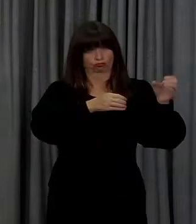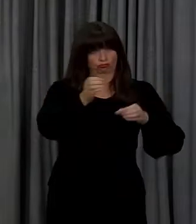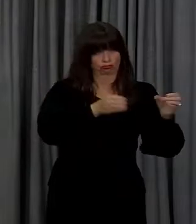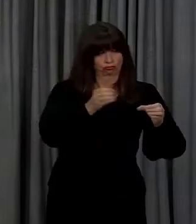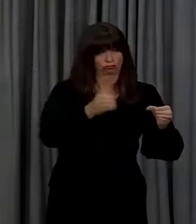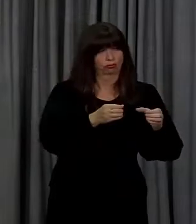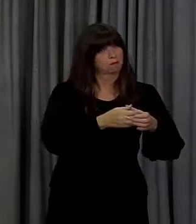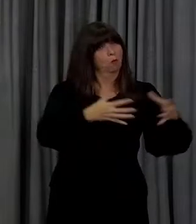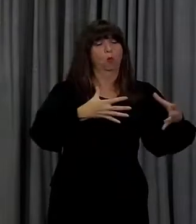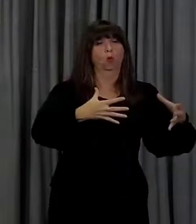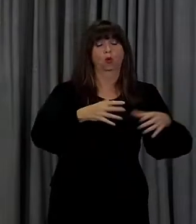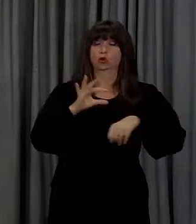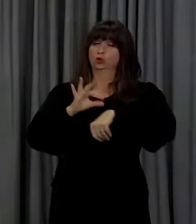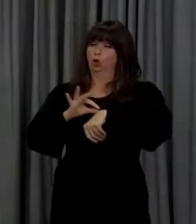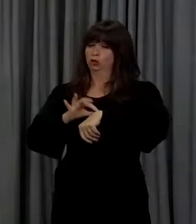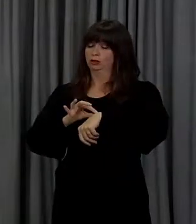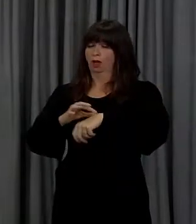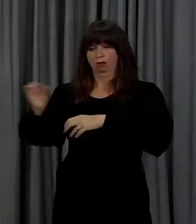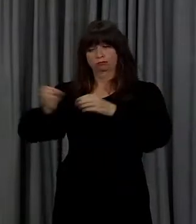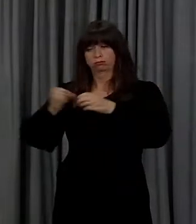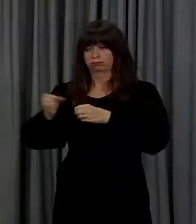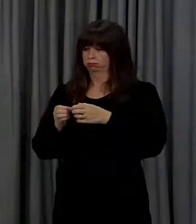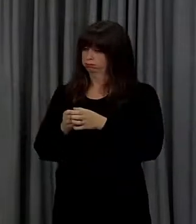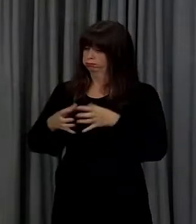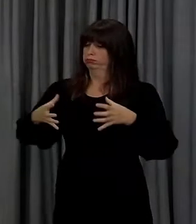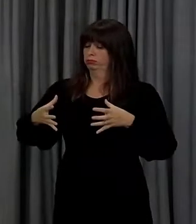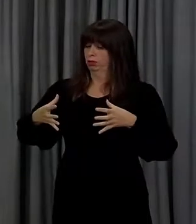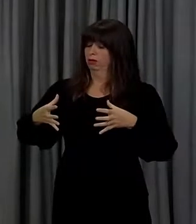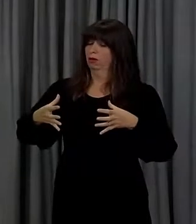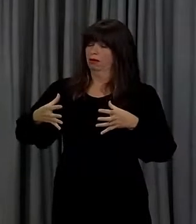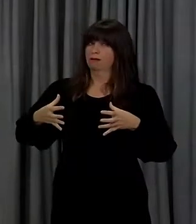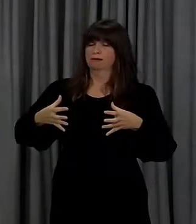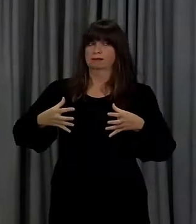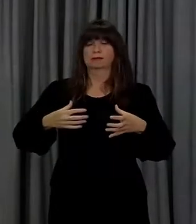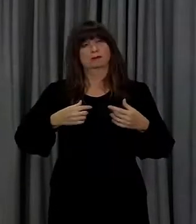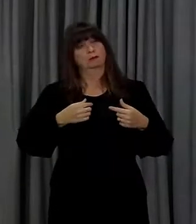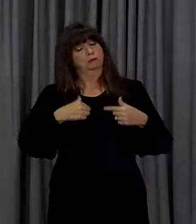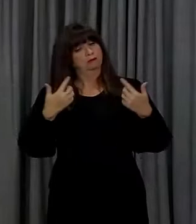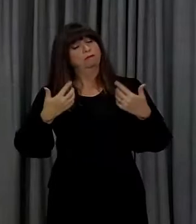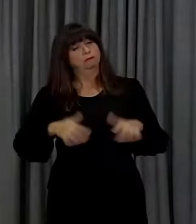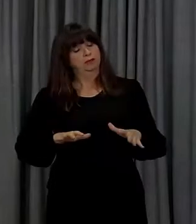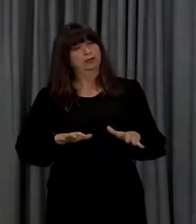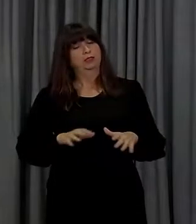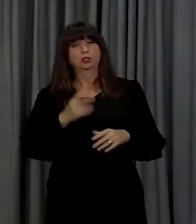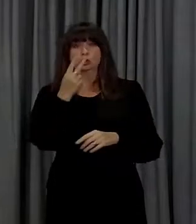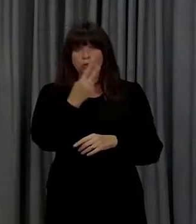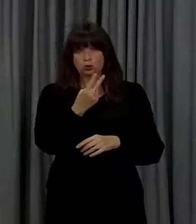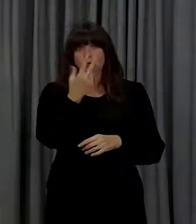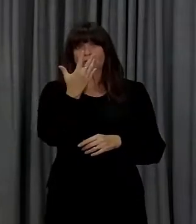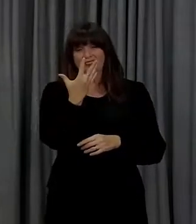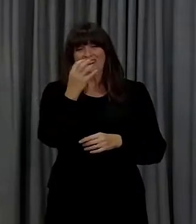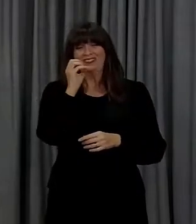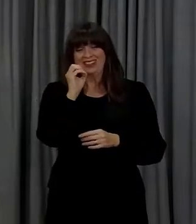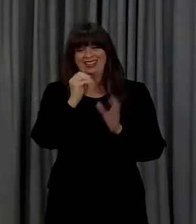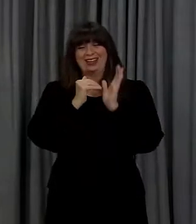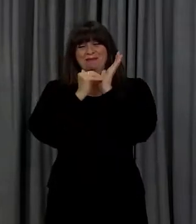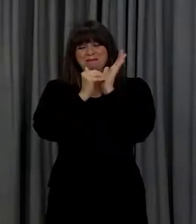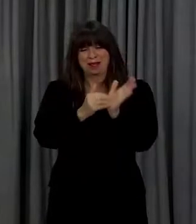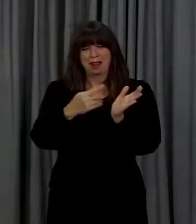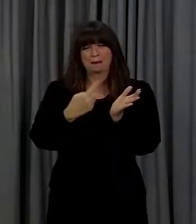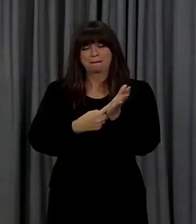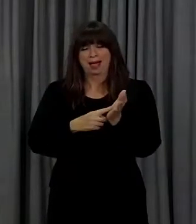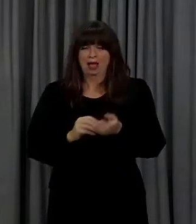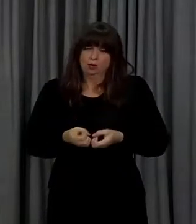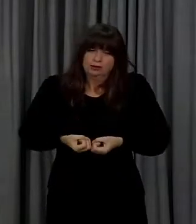than ever. The issue is that the demand continues to increase. We've invested £250 million on